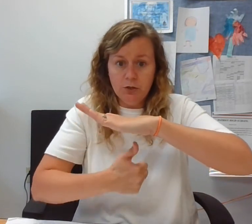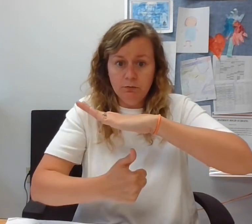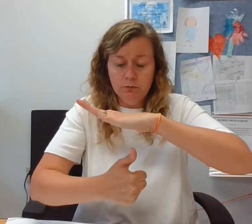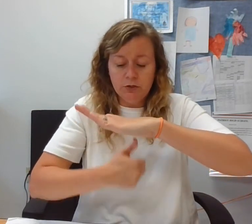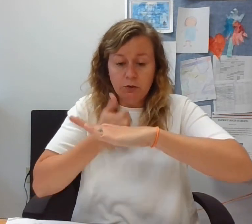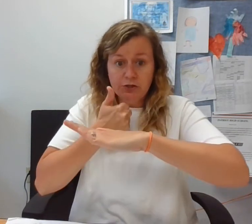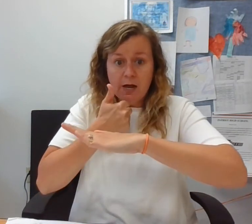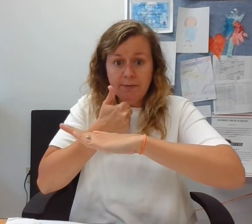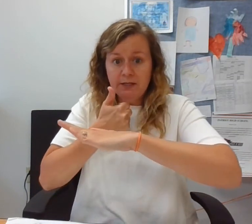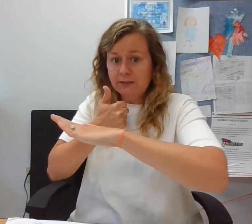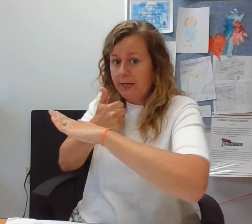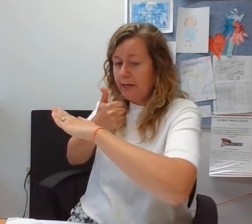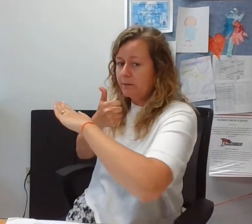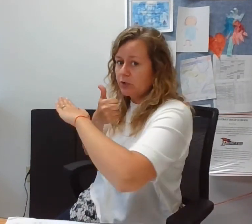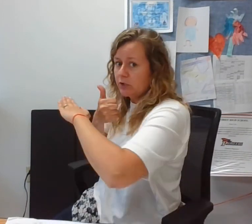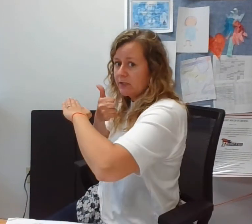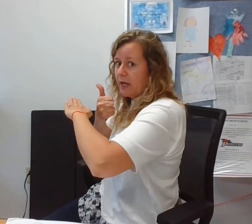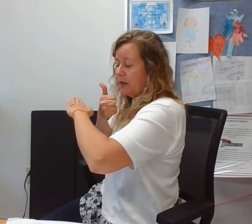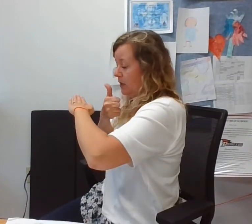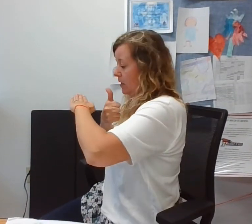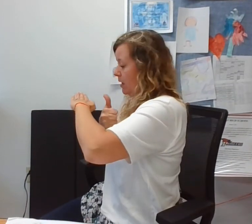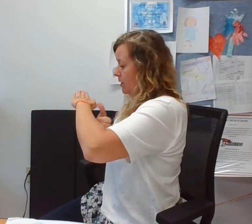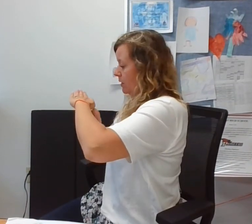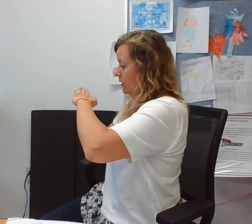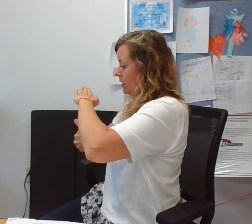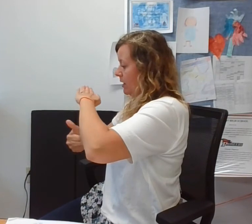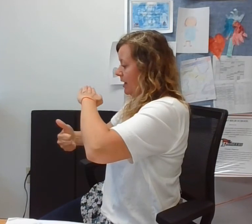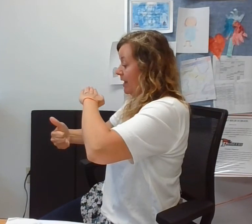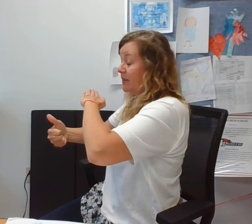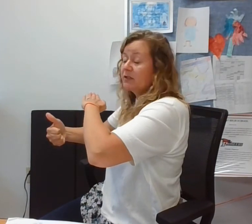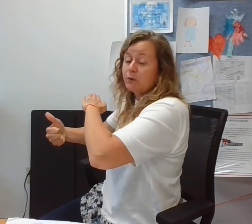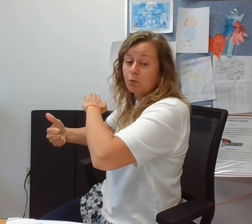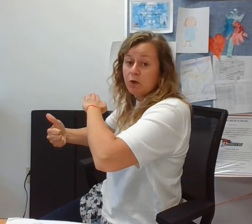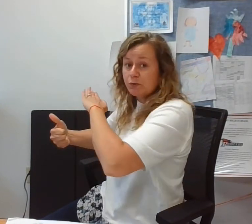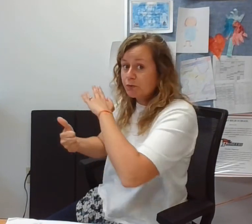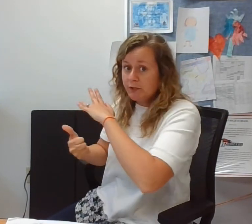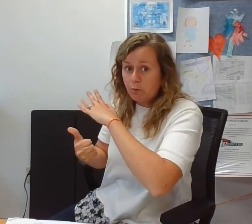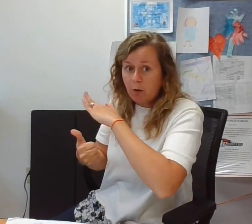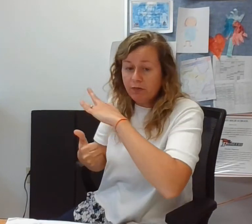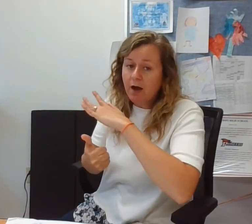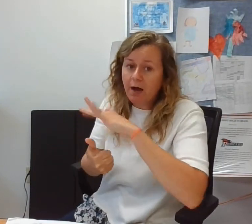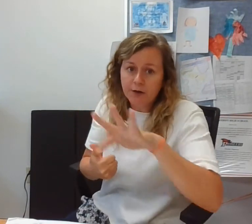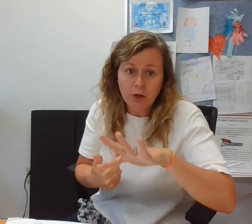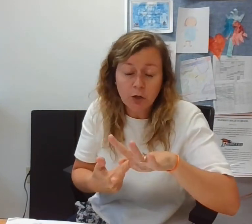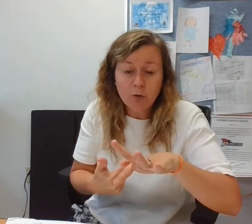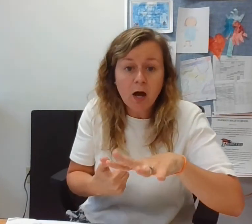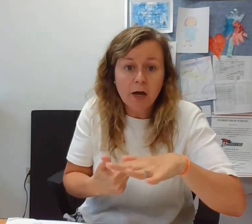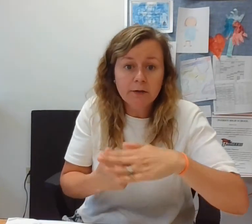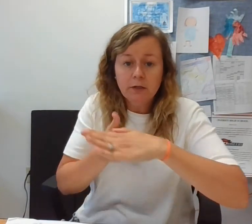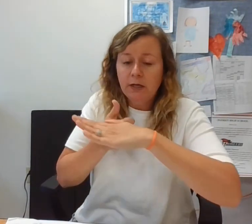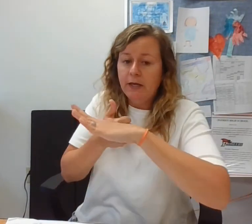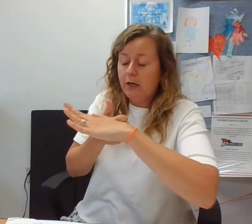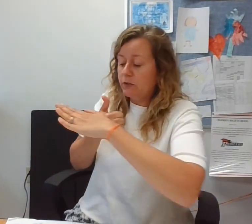Under, so your dominant is a 10. I'm going to turn this side. Under, and then this one works really well with God, and y'all know God. It goes like